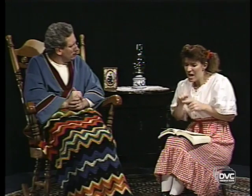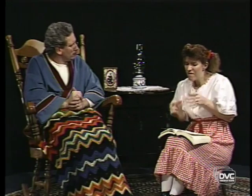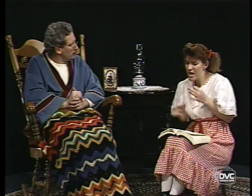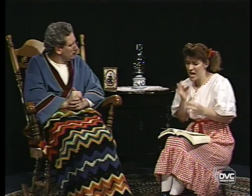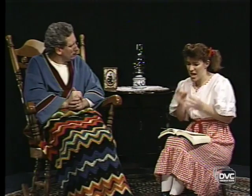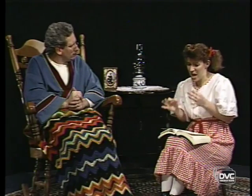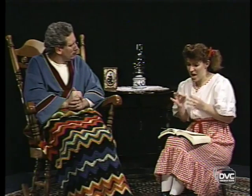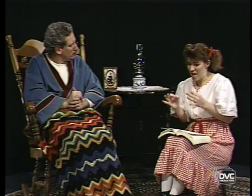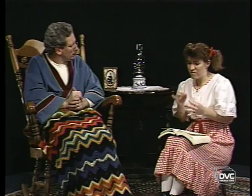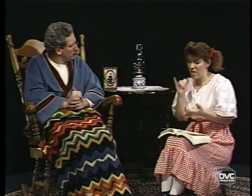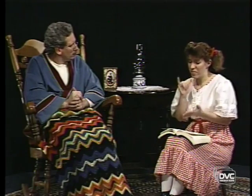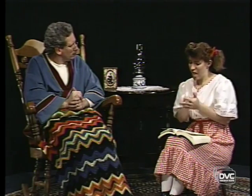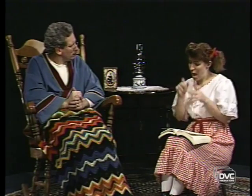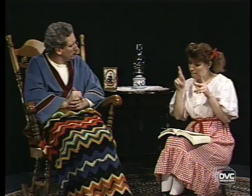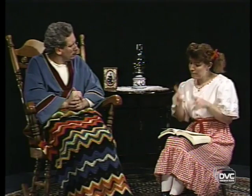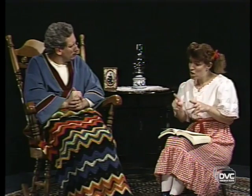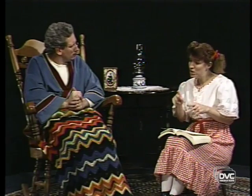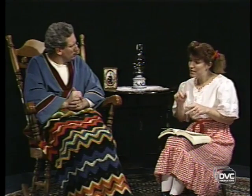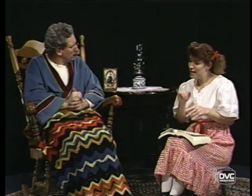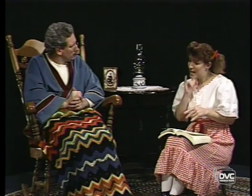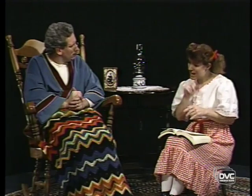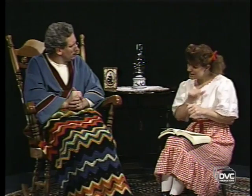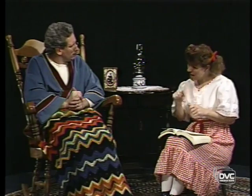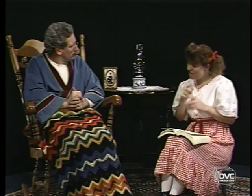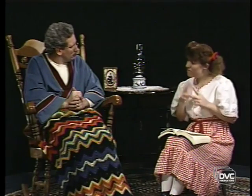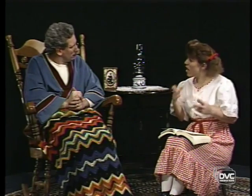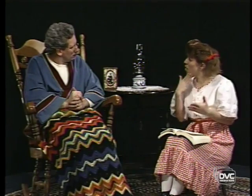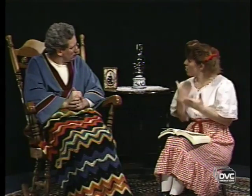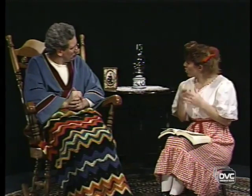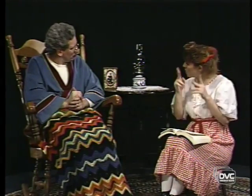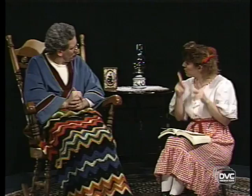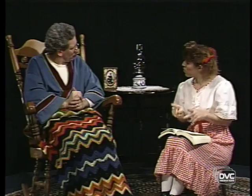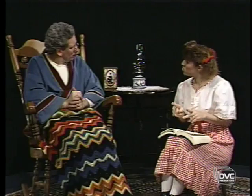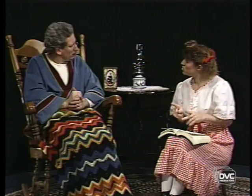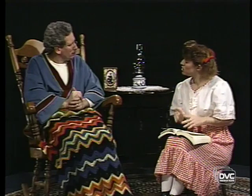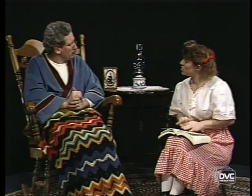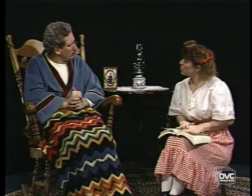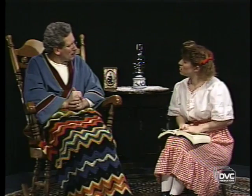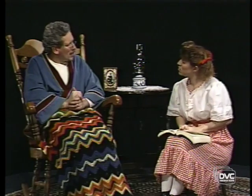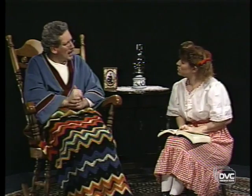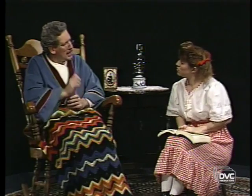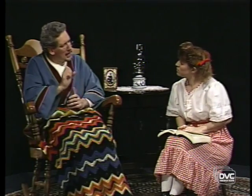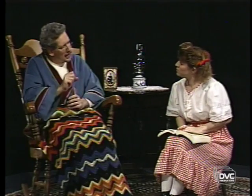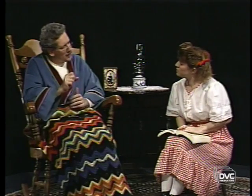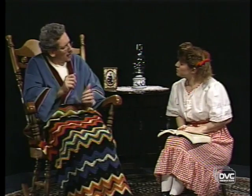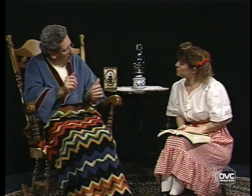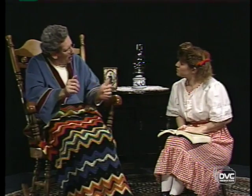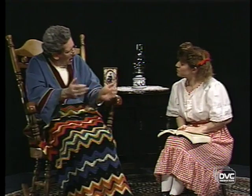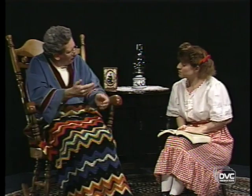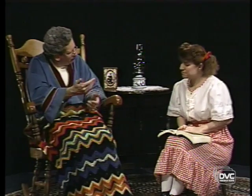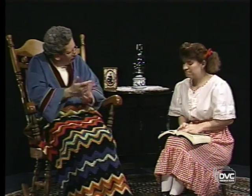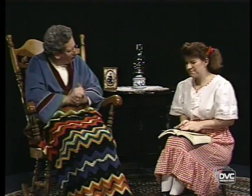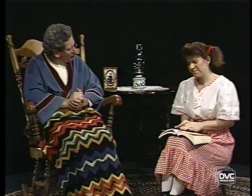for someone but if that person is a very good person yes